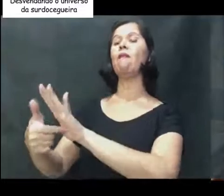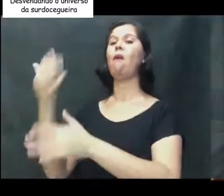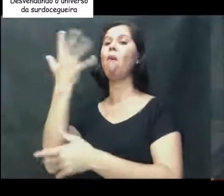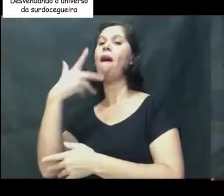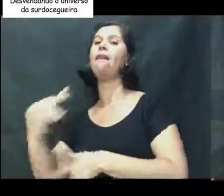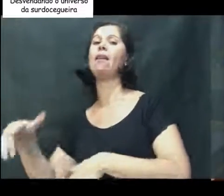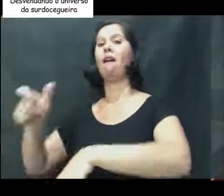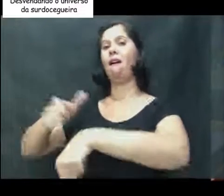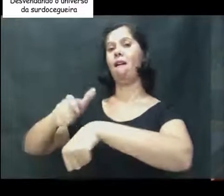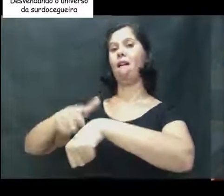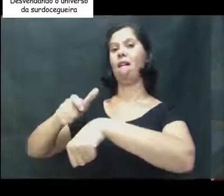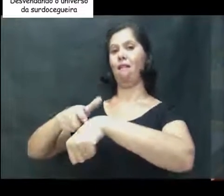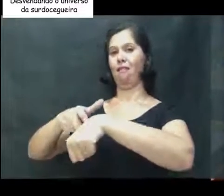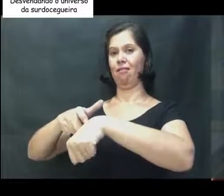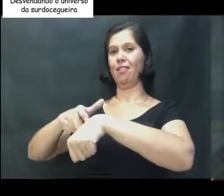child,